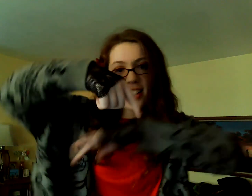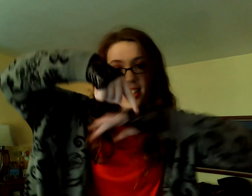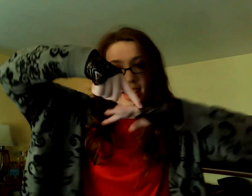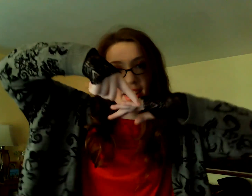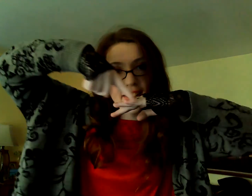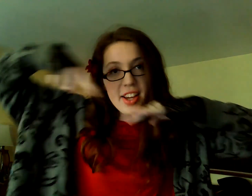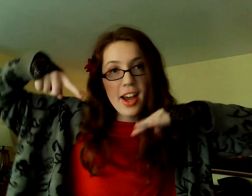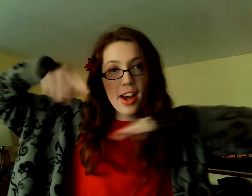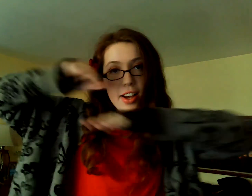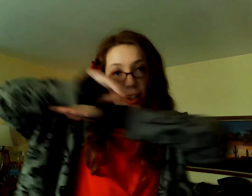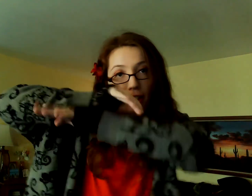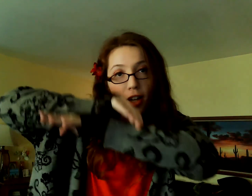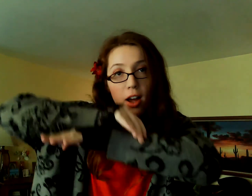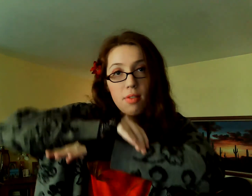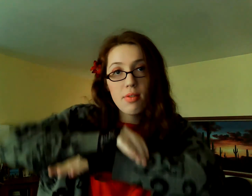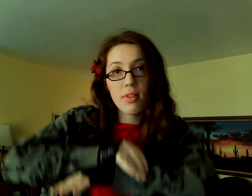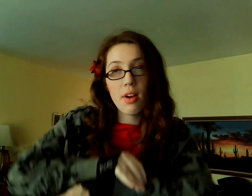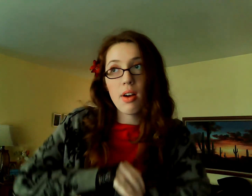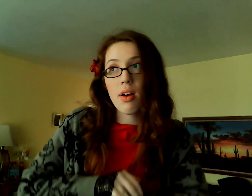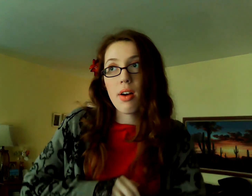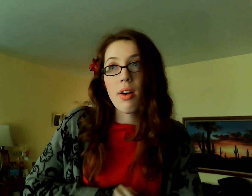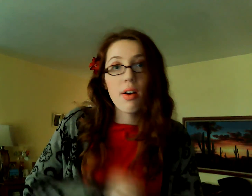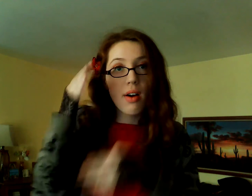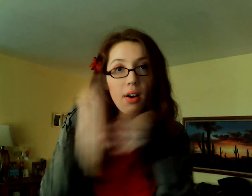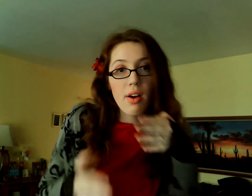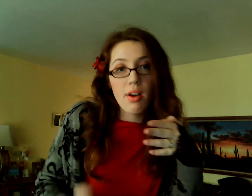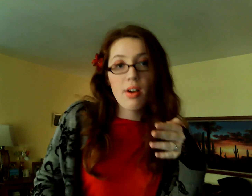to the end of the night,